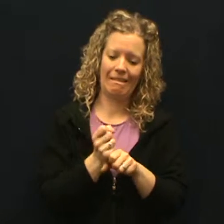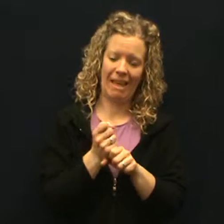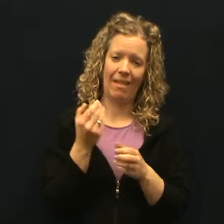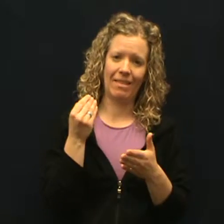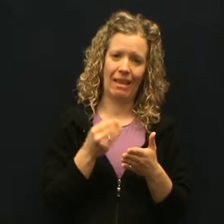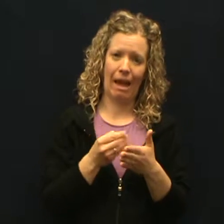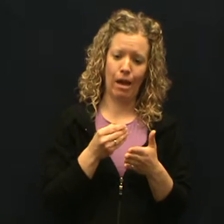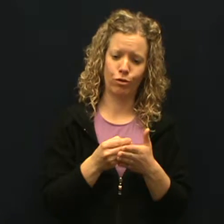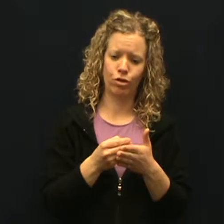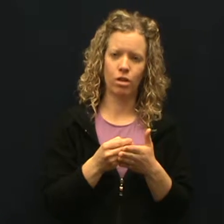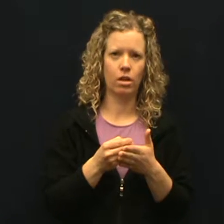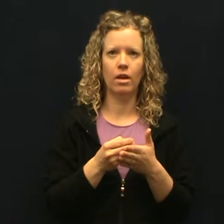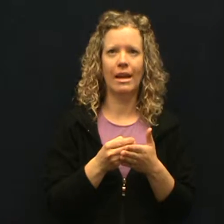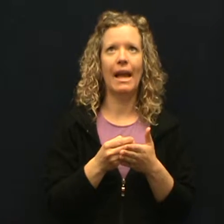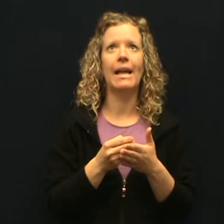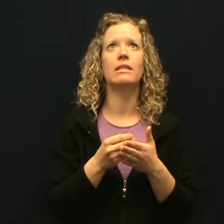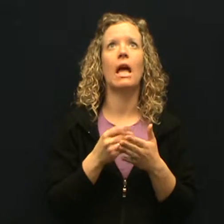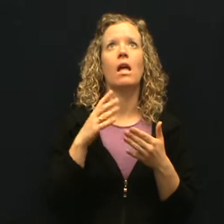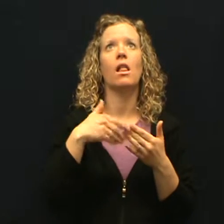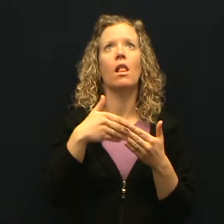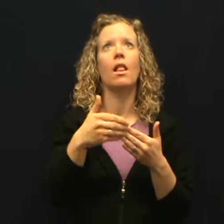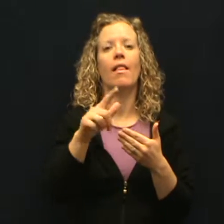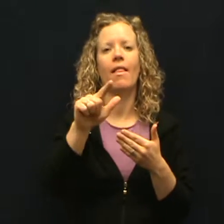that into your cost structure as well.